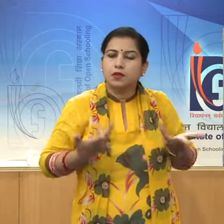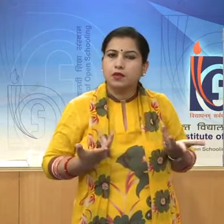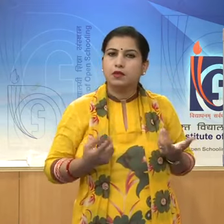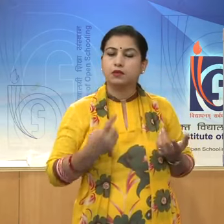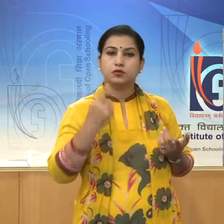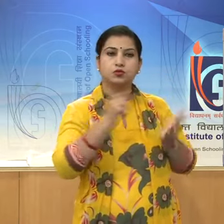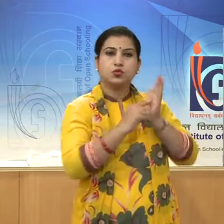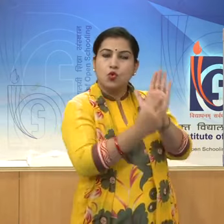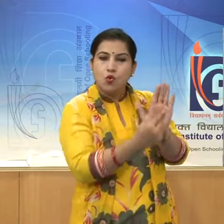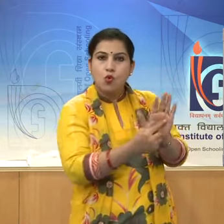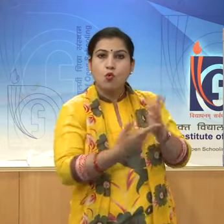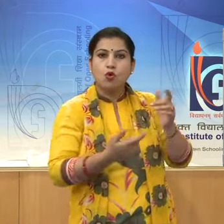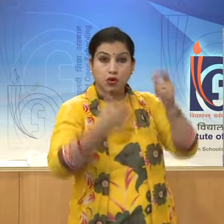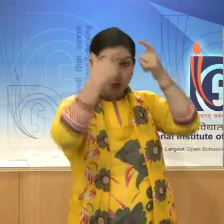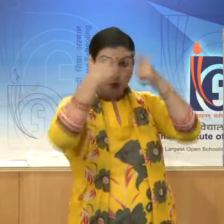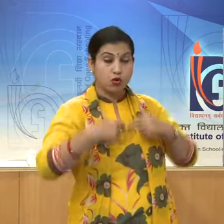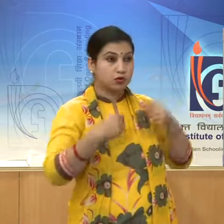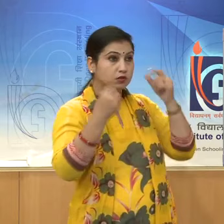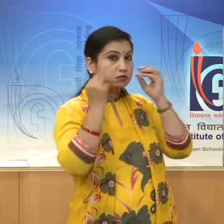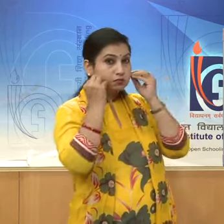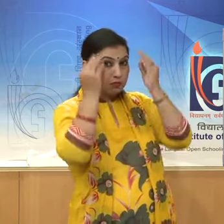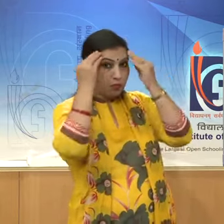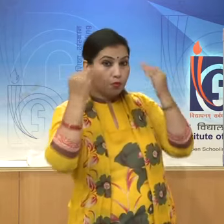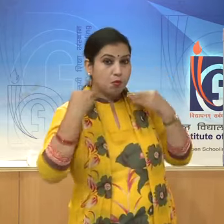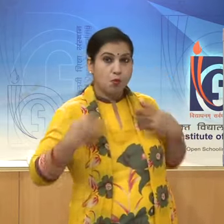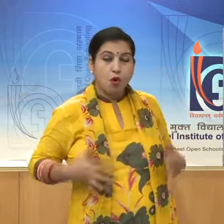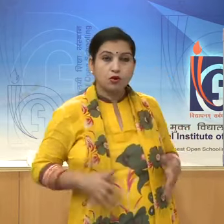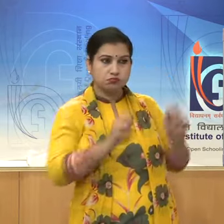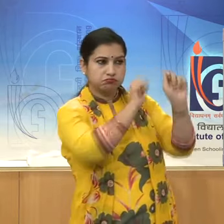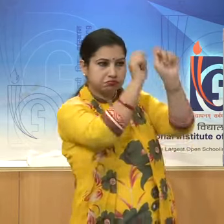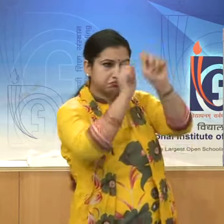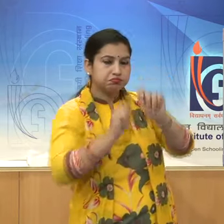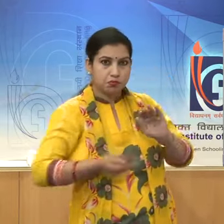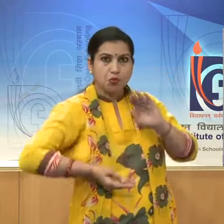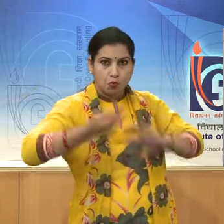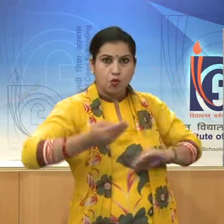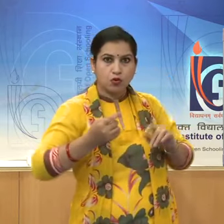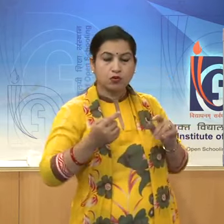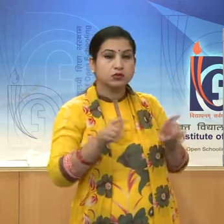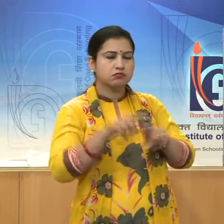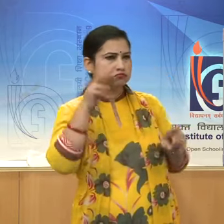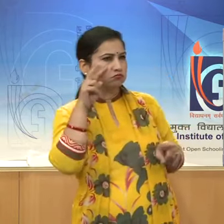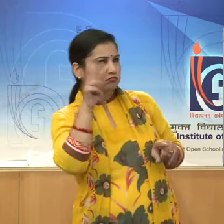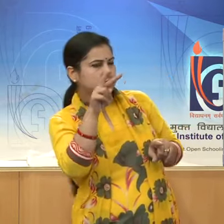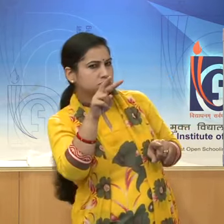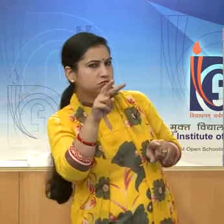stress to anatomical corrected human body with